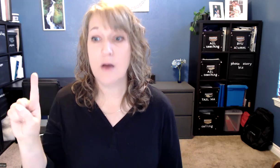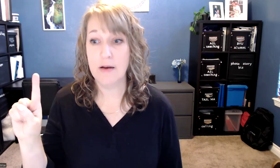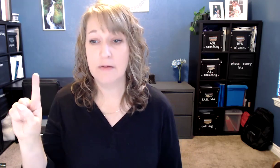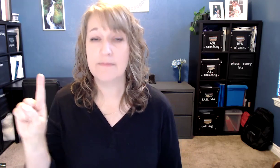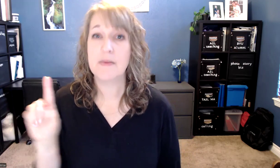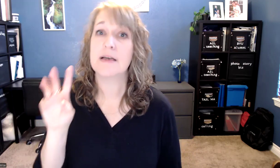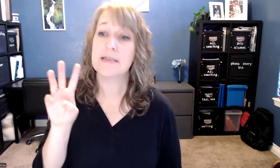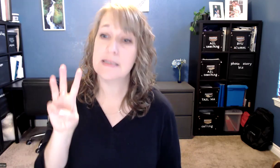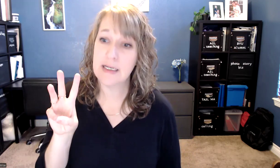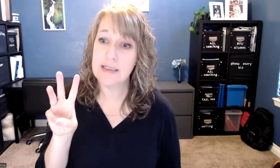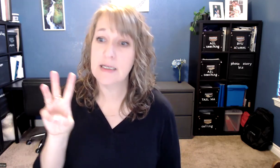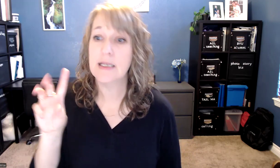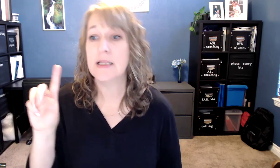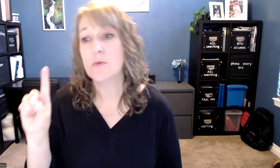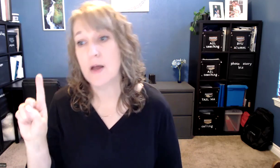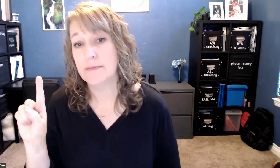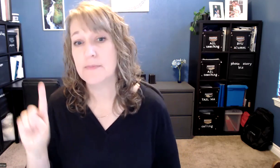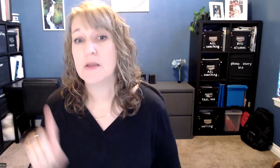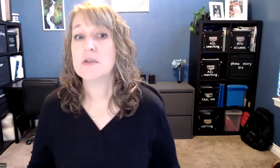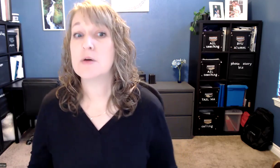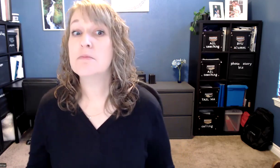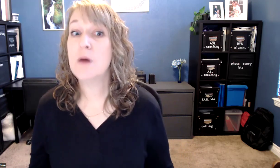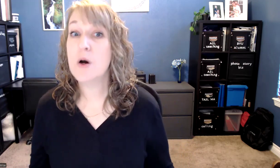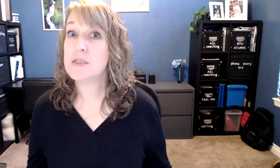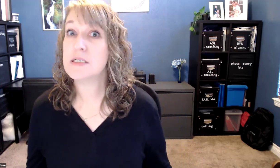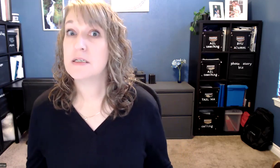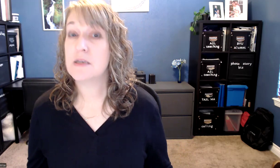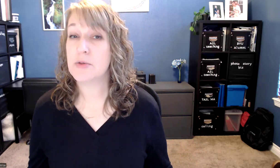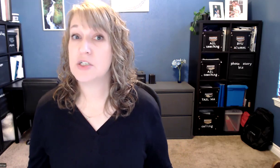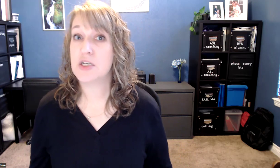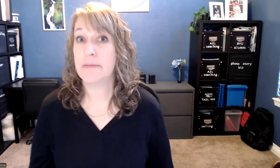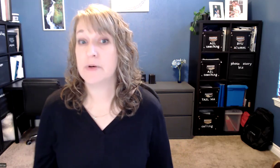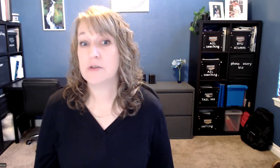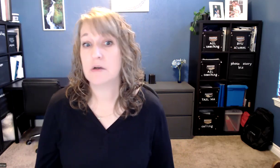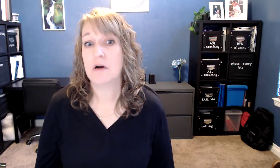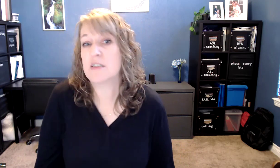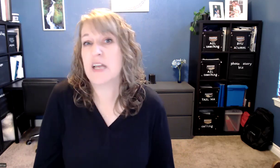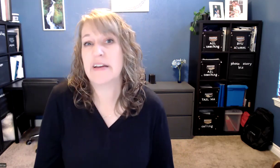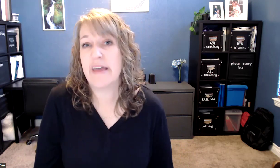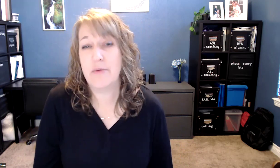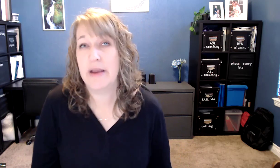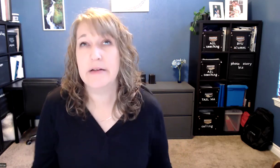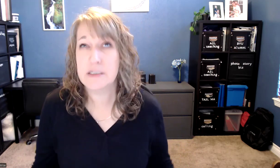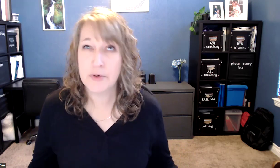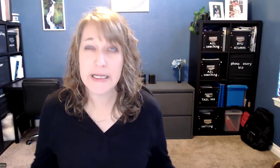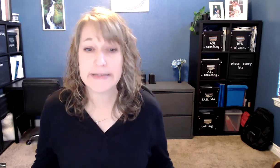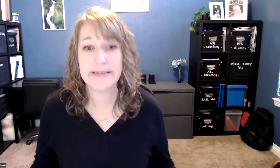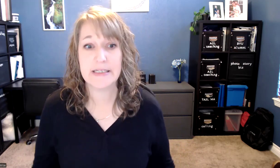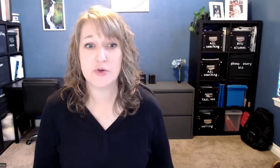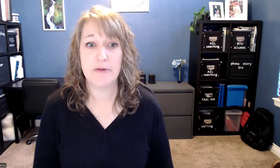61, a 6, and then a 1. So most double-digit numbers are signed that way, and it's pretty easy and